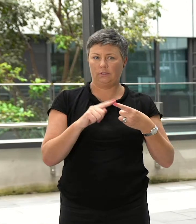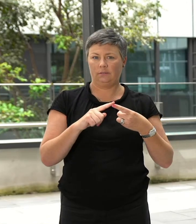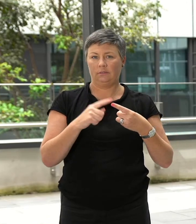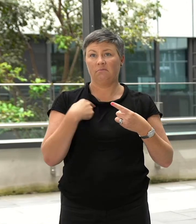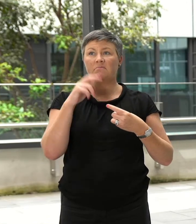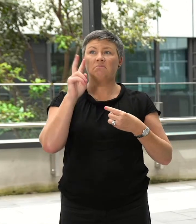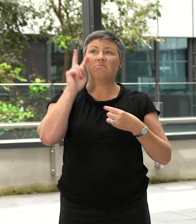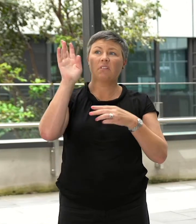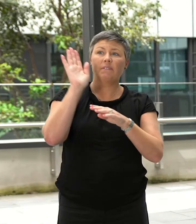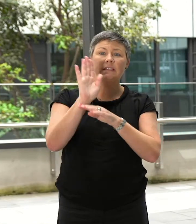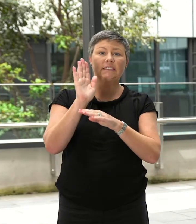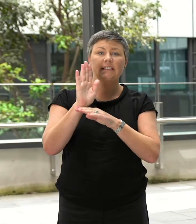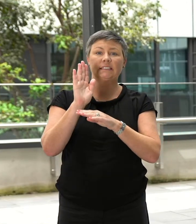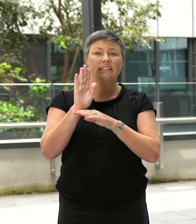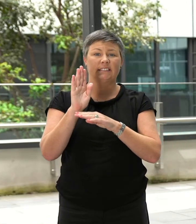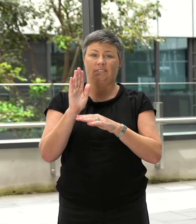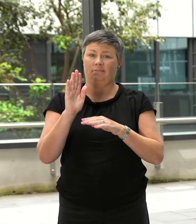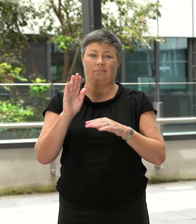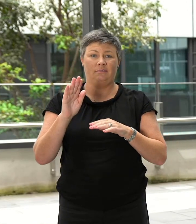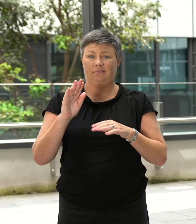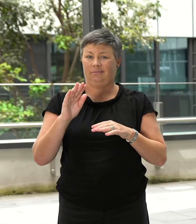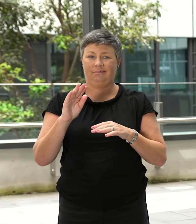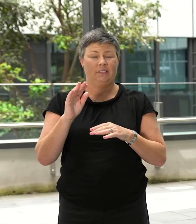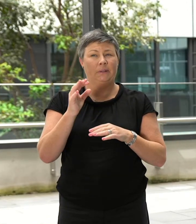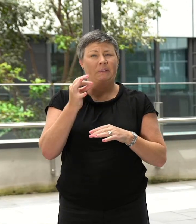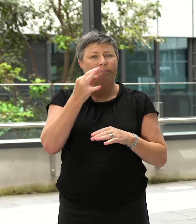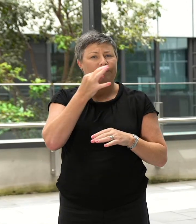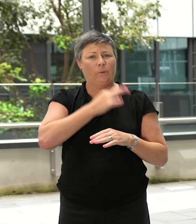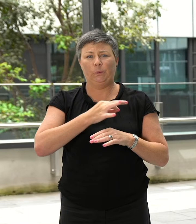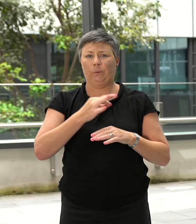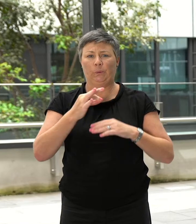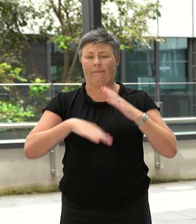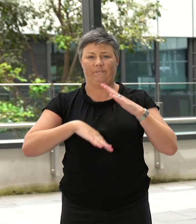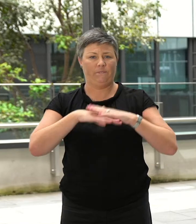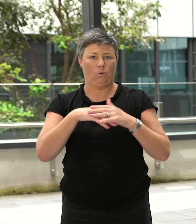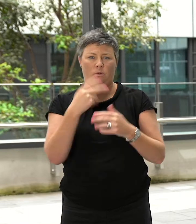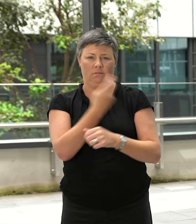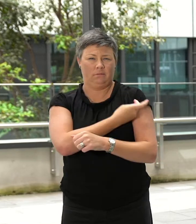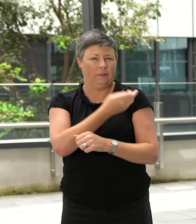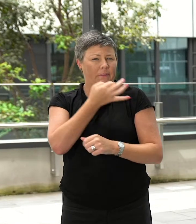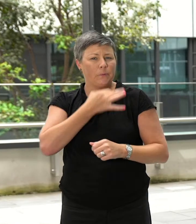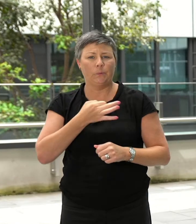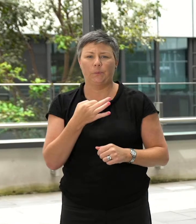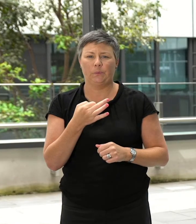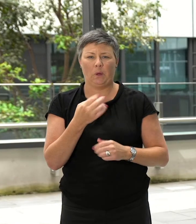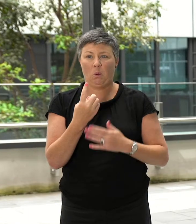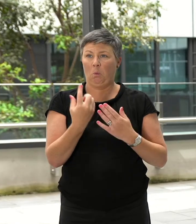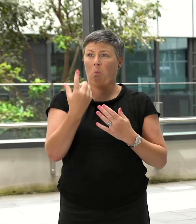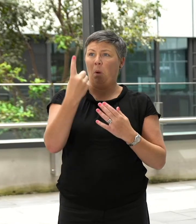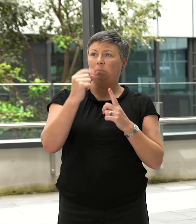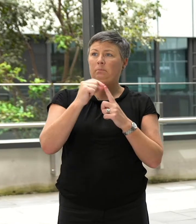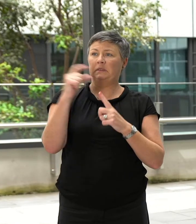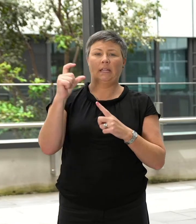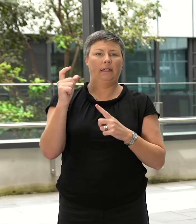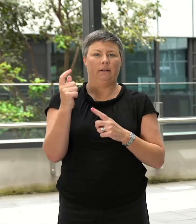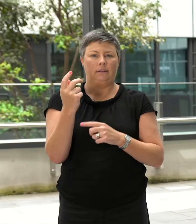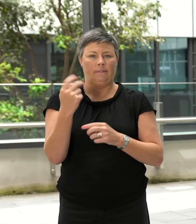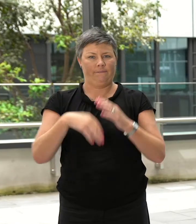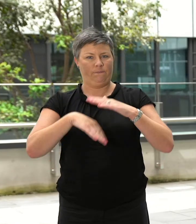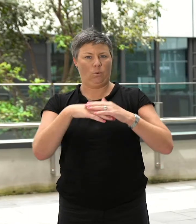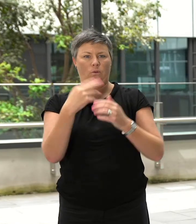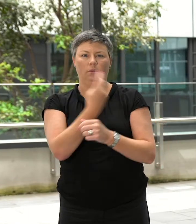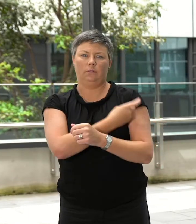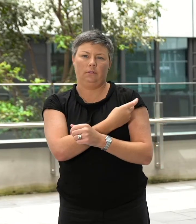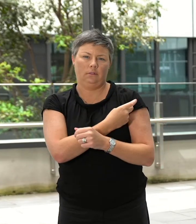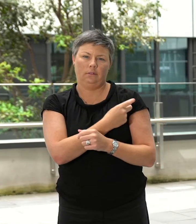to 1% of the world population yet that is fully vaccinated. This takes time. So we are working to the Commonwealth's